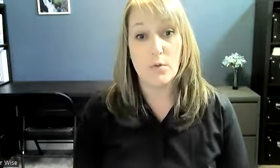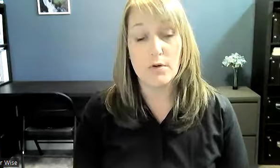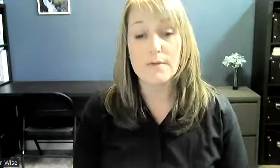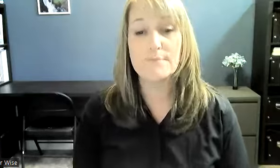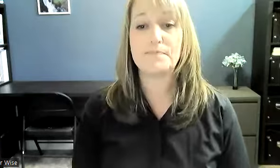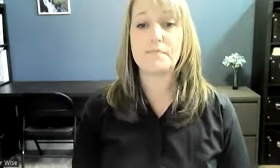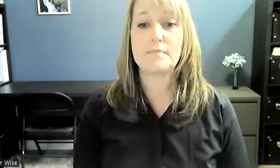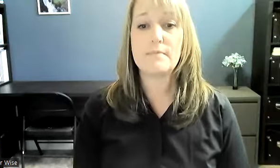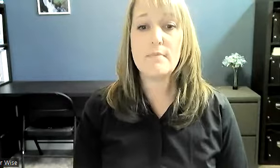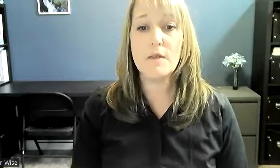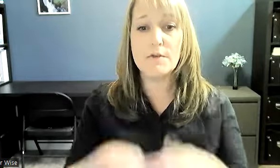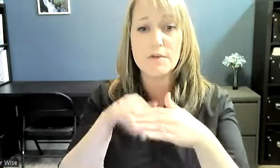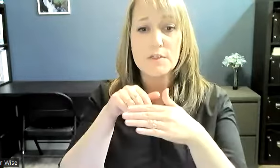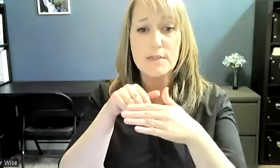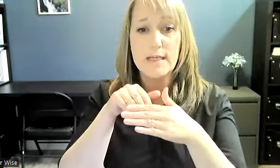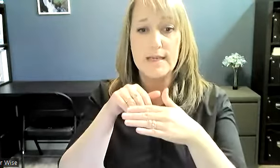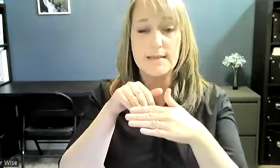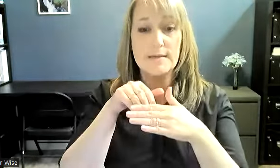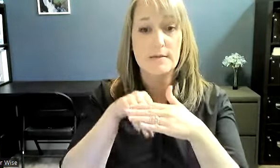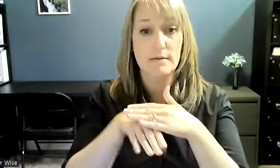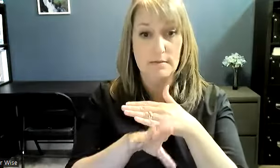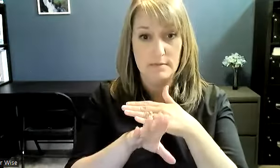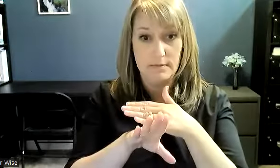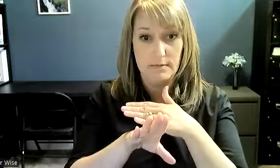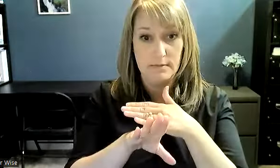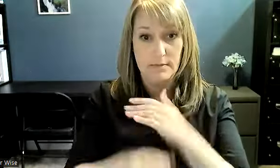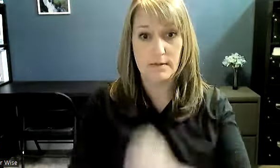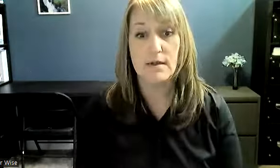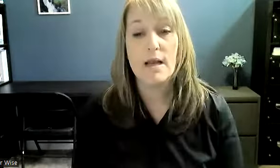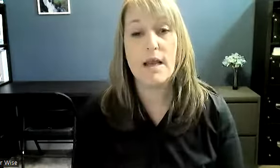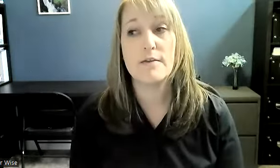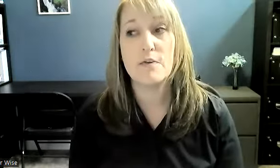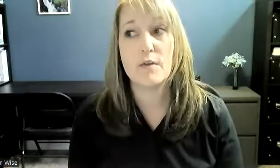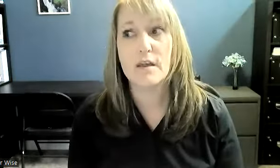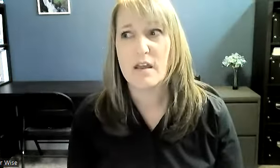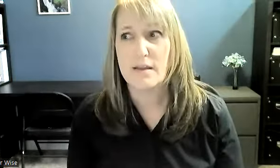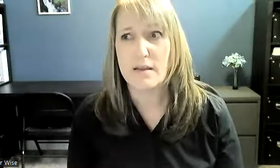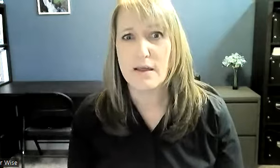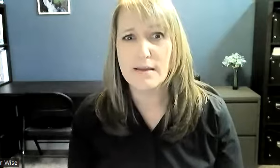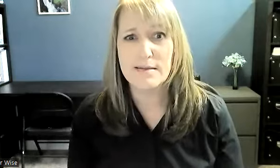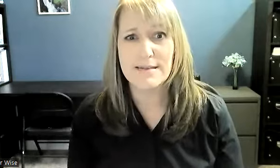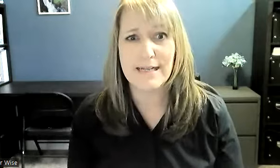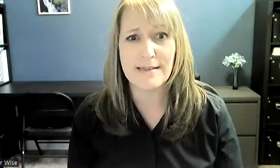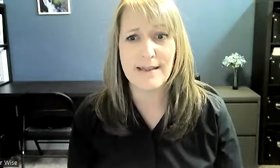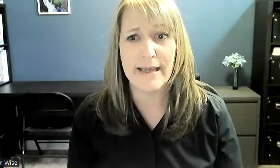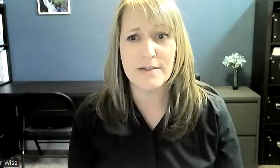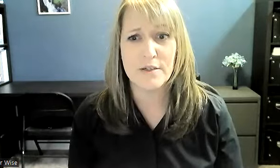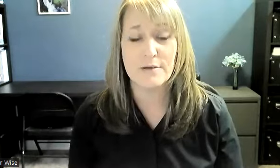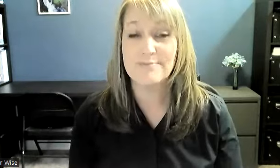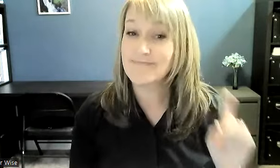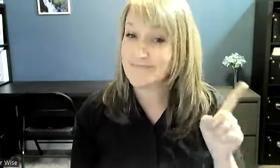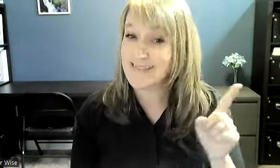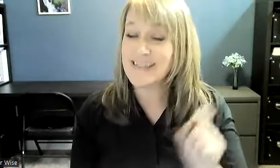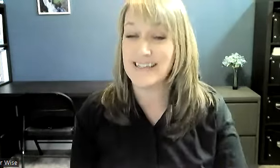born. The first one is, and if you think that looks exactly like enter, yes, it